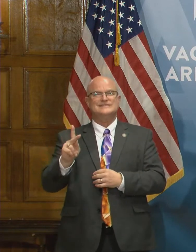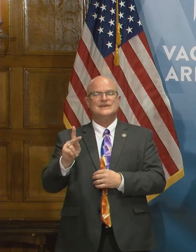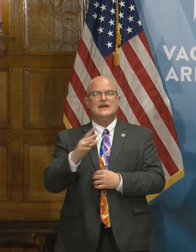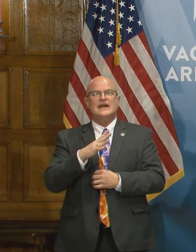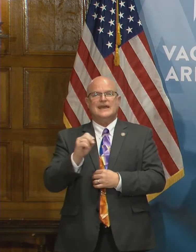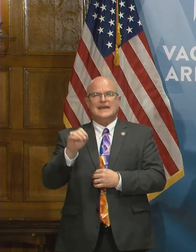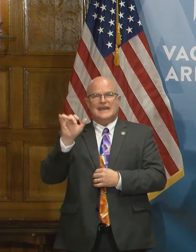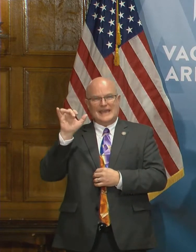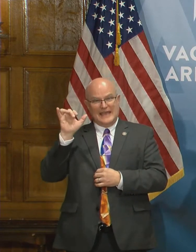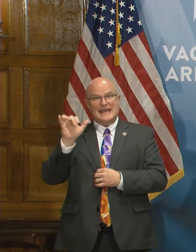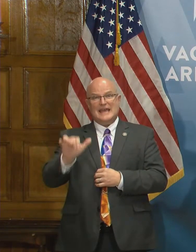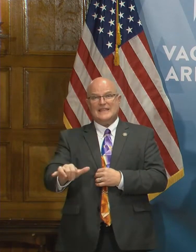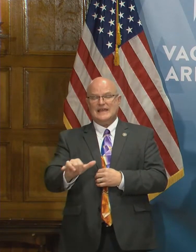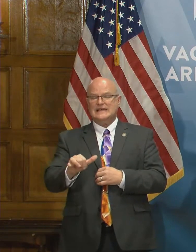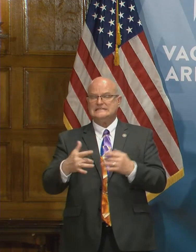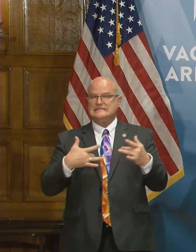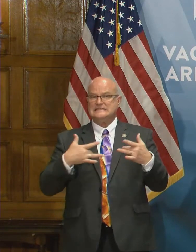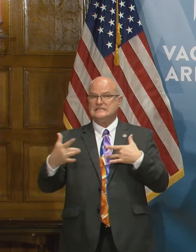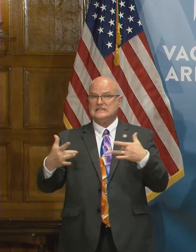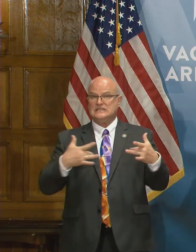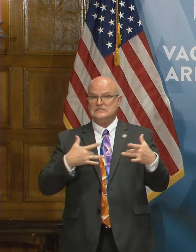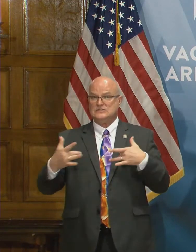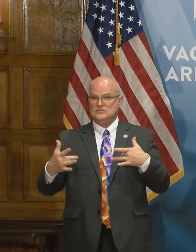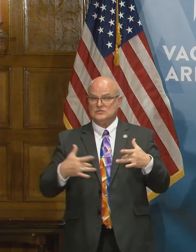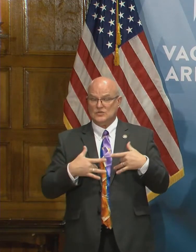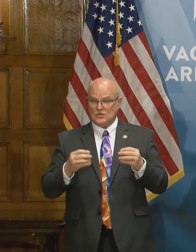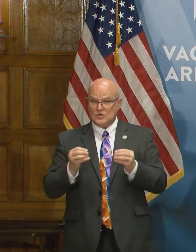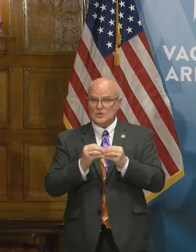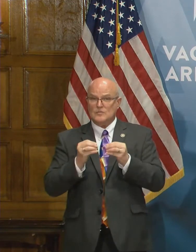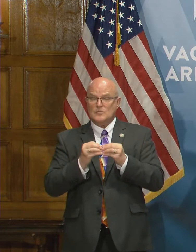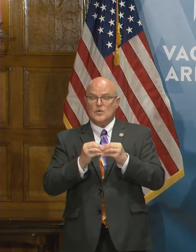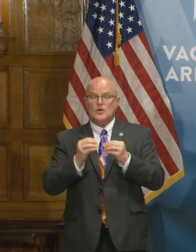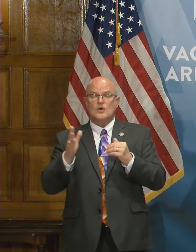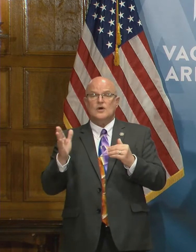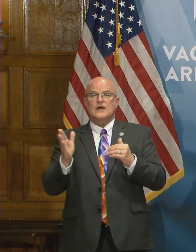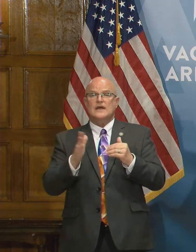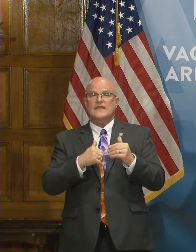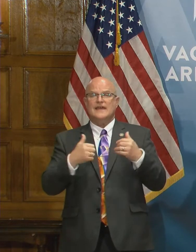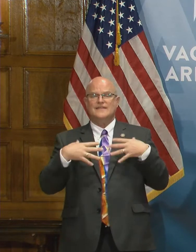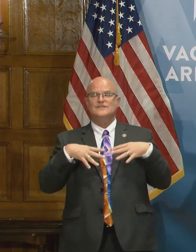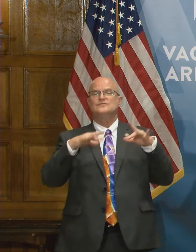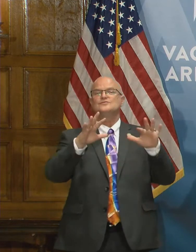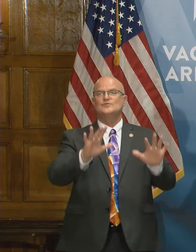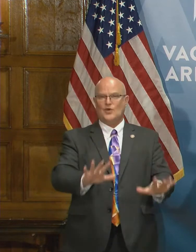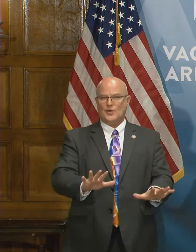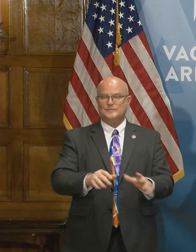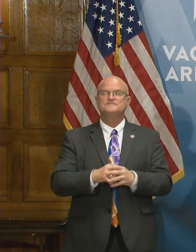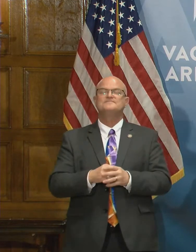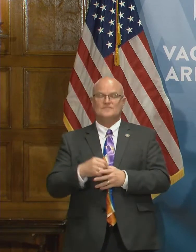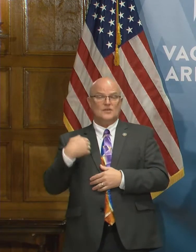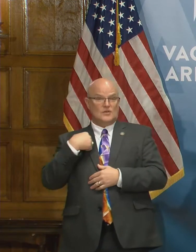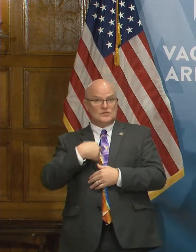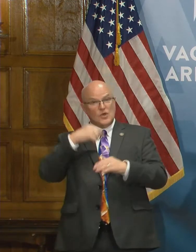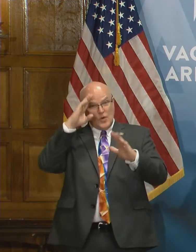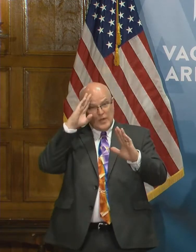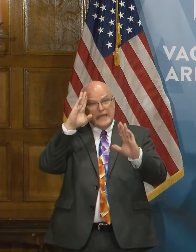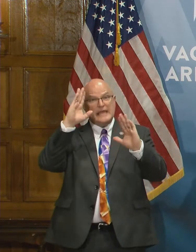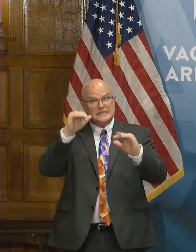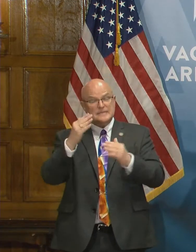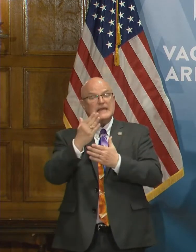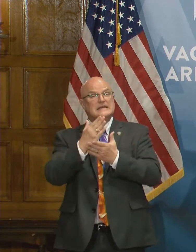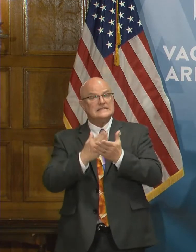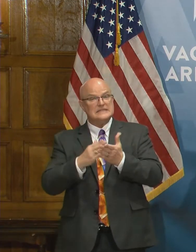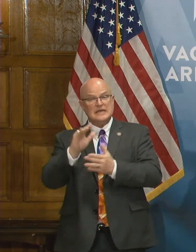and they are of greater concern than snow events. And so we expect